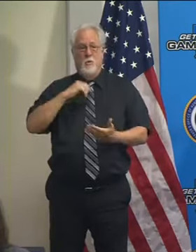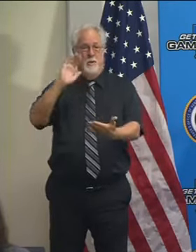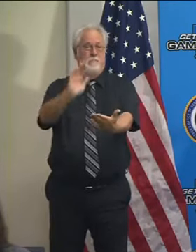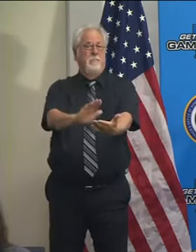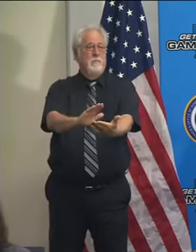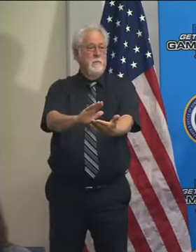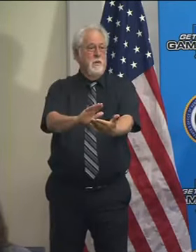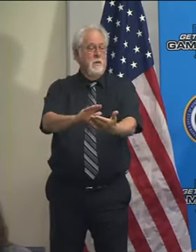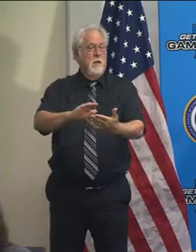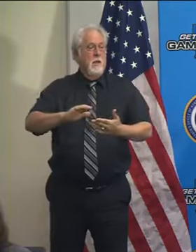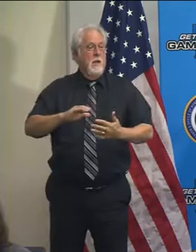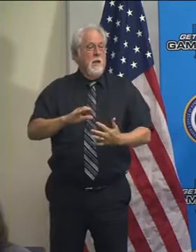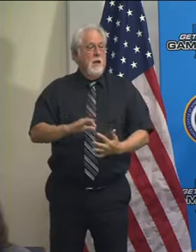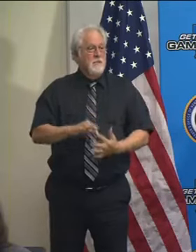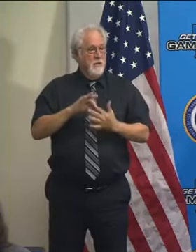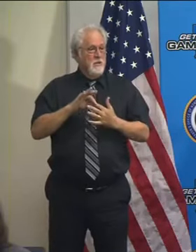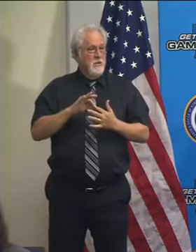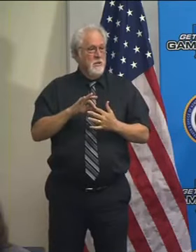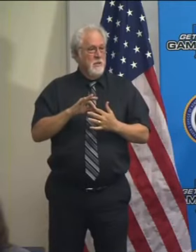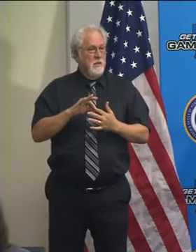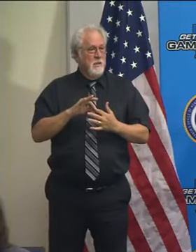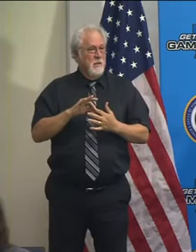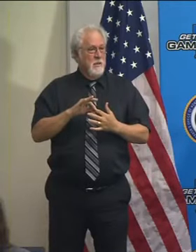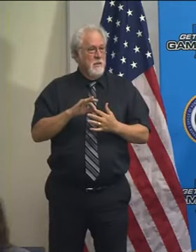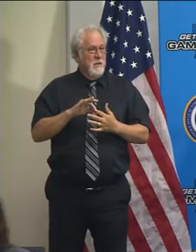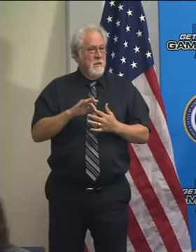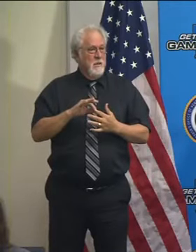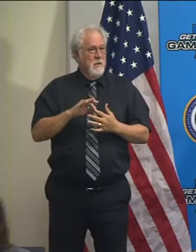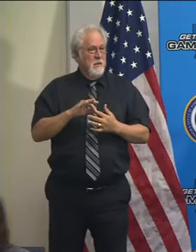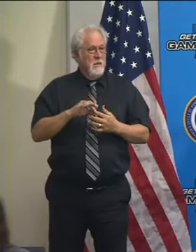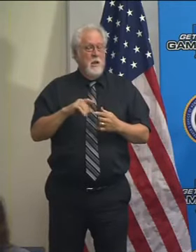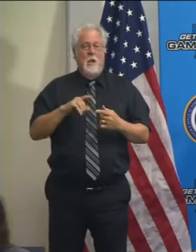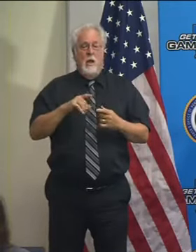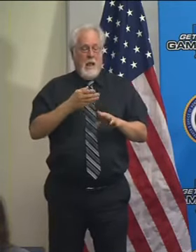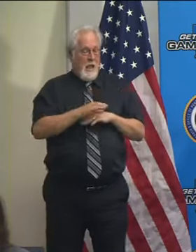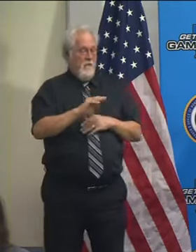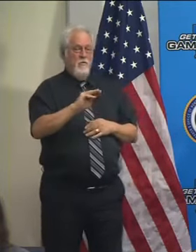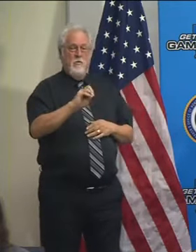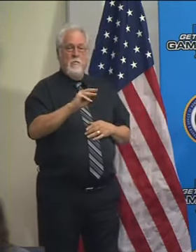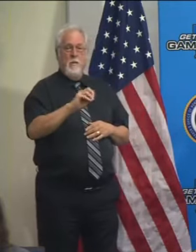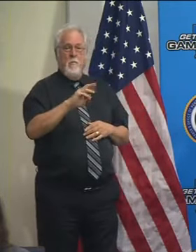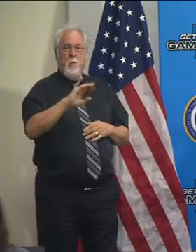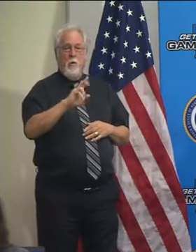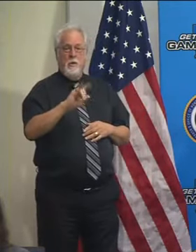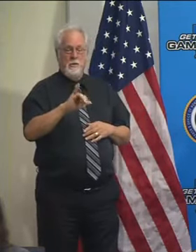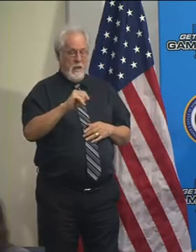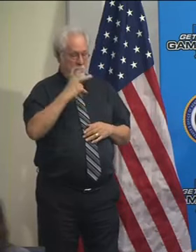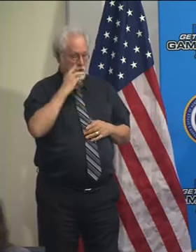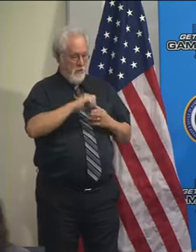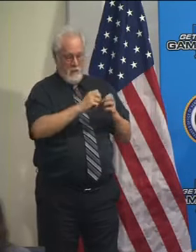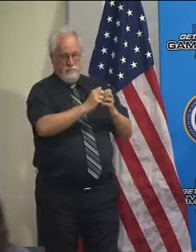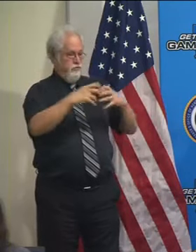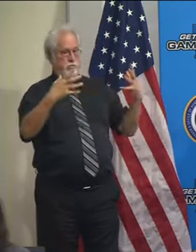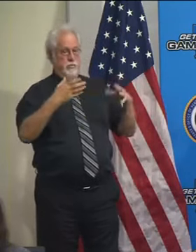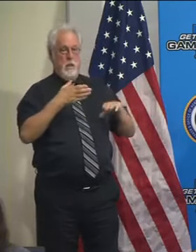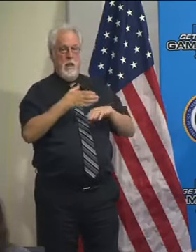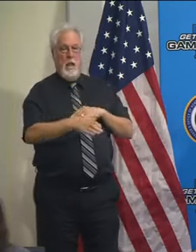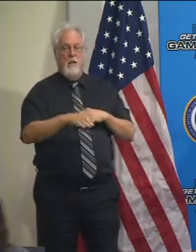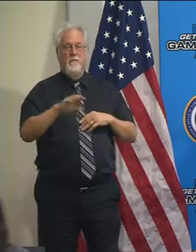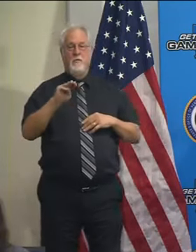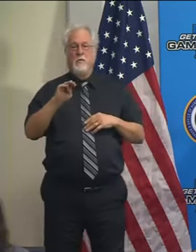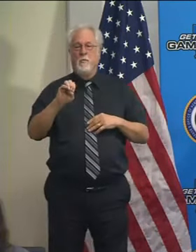that, especially when we came out of Memorial Day and just saw that second surge driven by